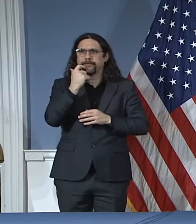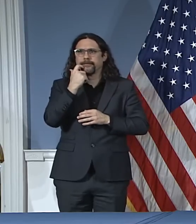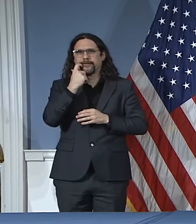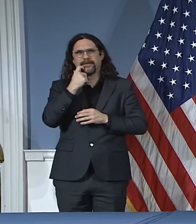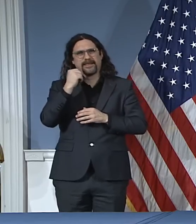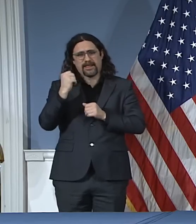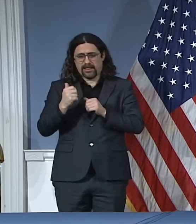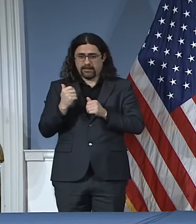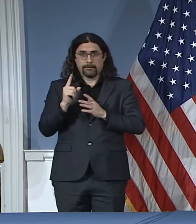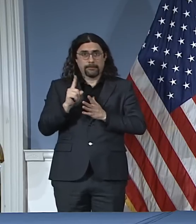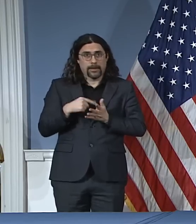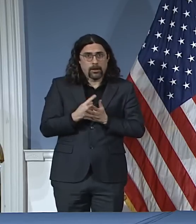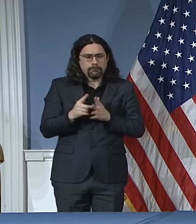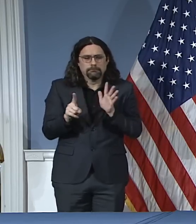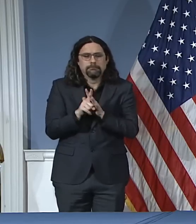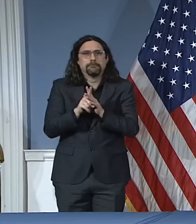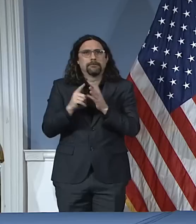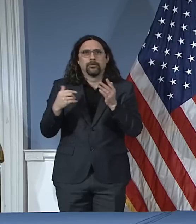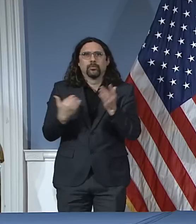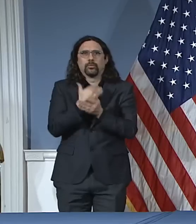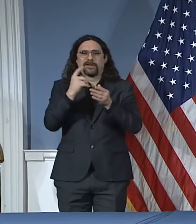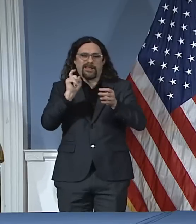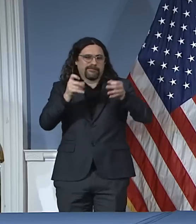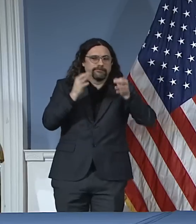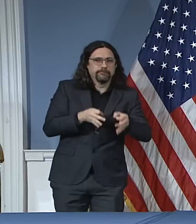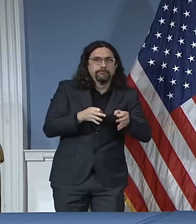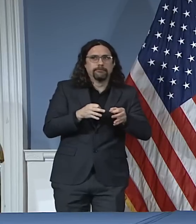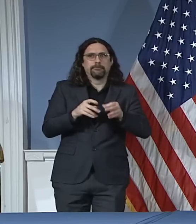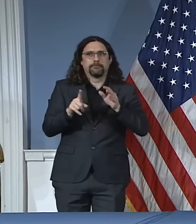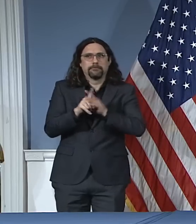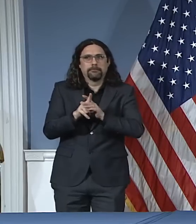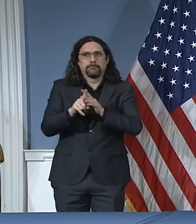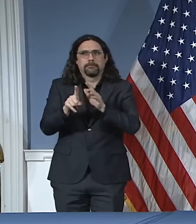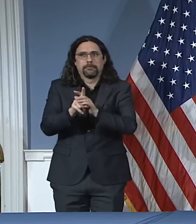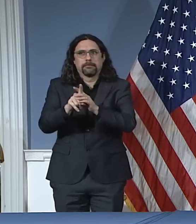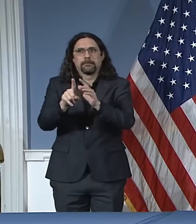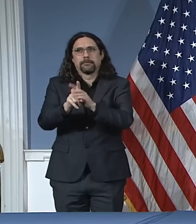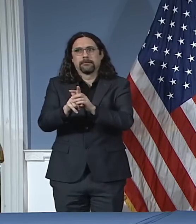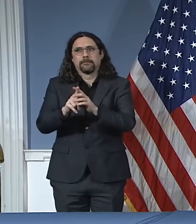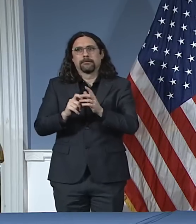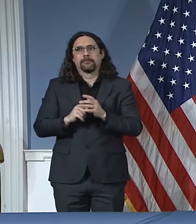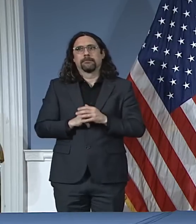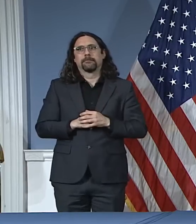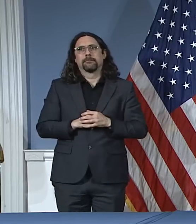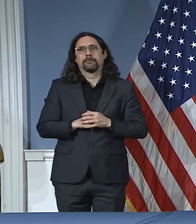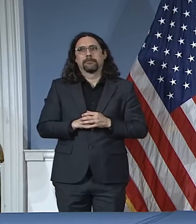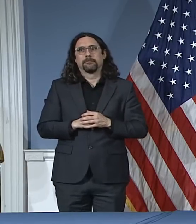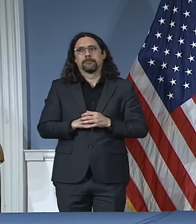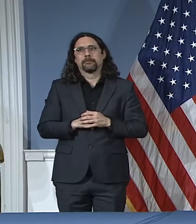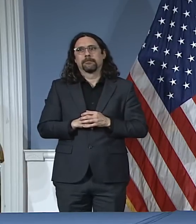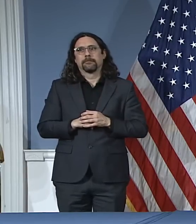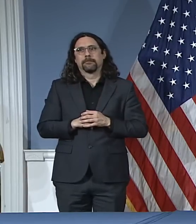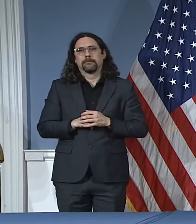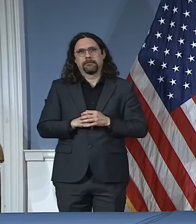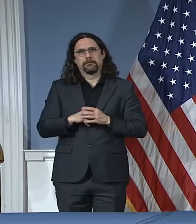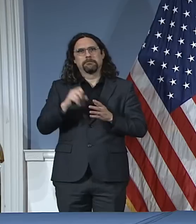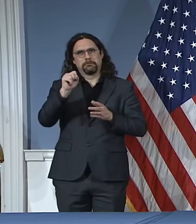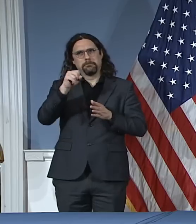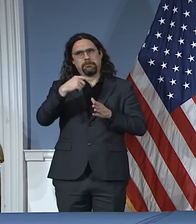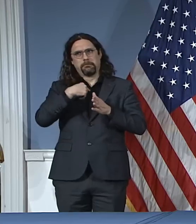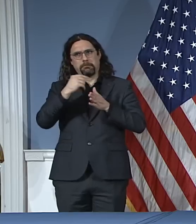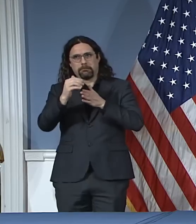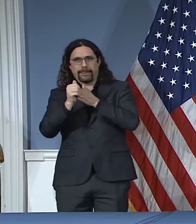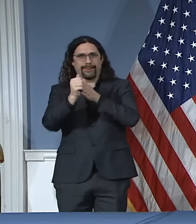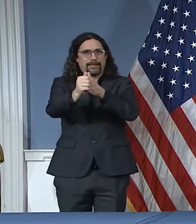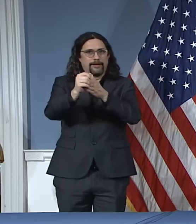determining the direction of the city's response. But I have extraordinary leaders to depend on to implement those decisions and to coordinate the work of all